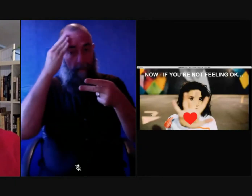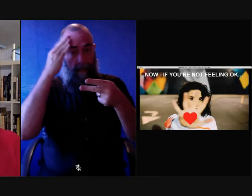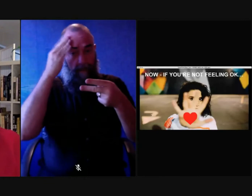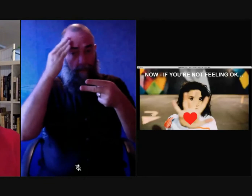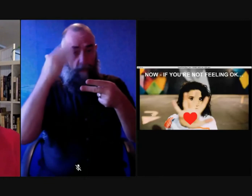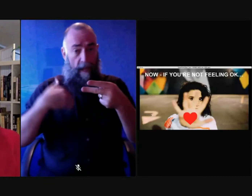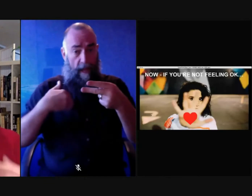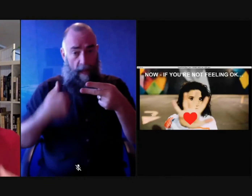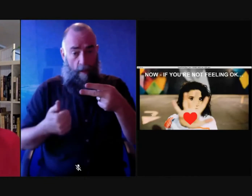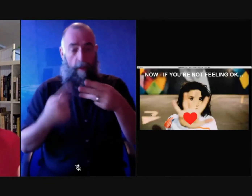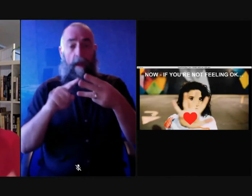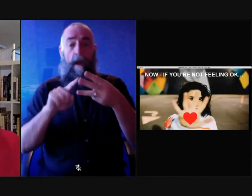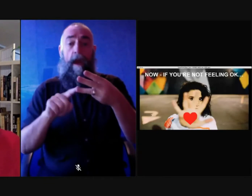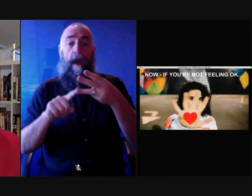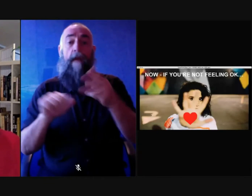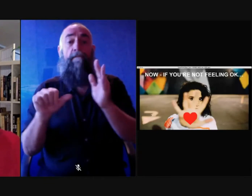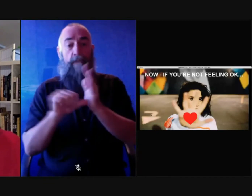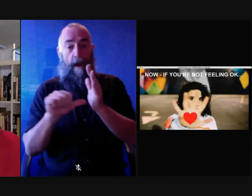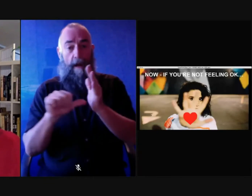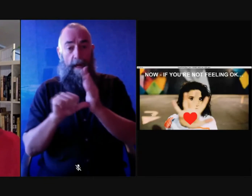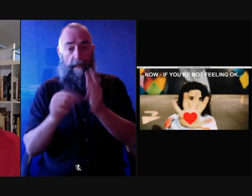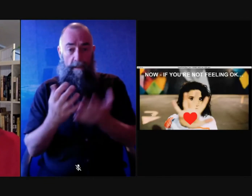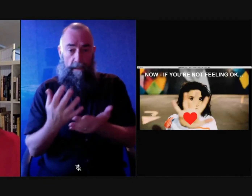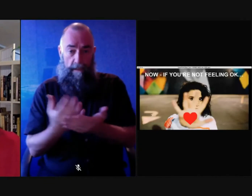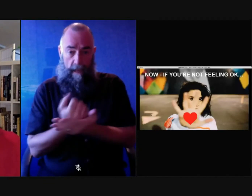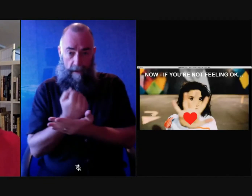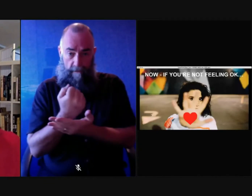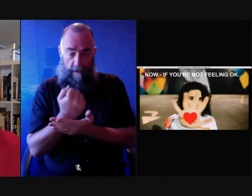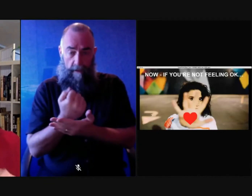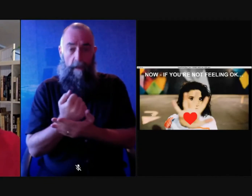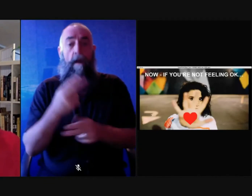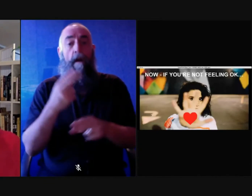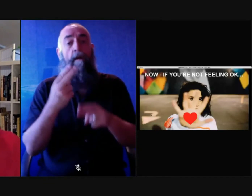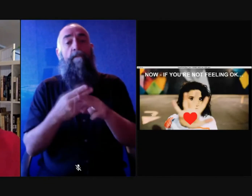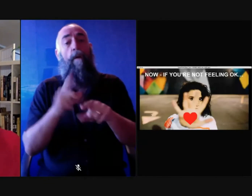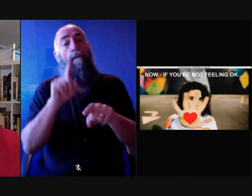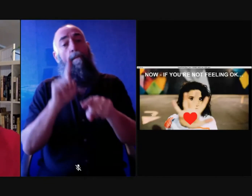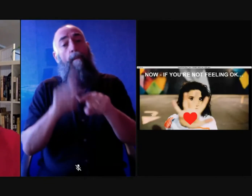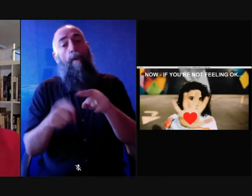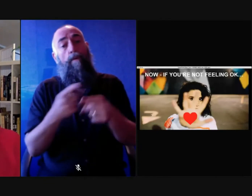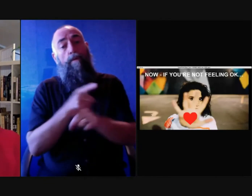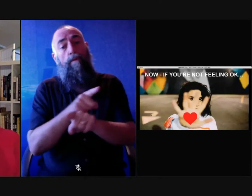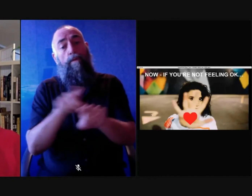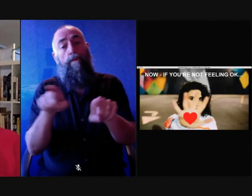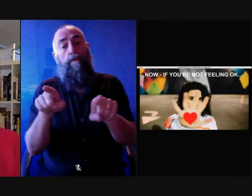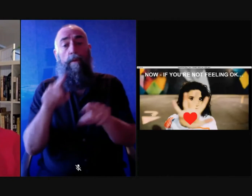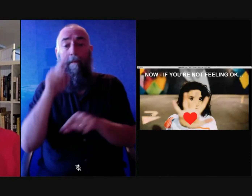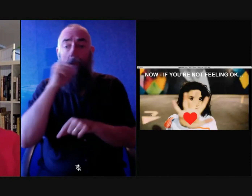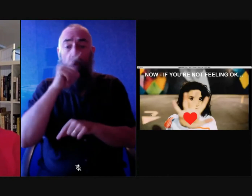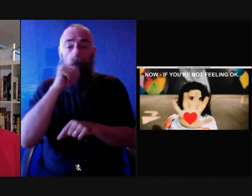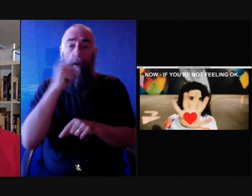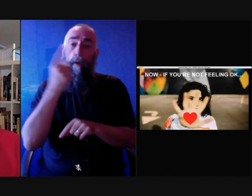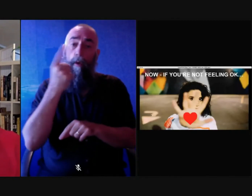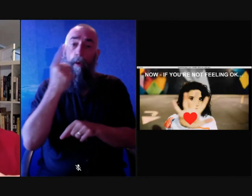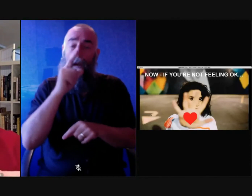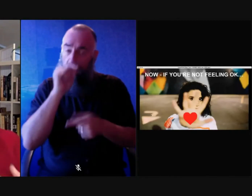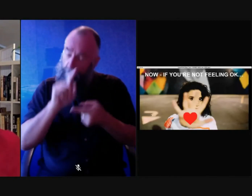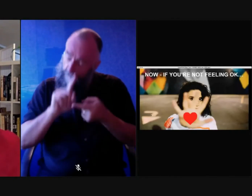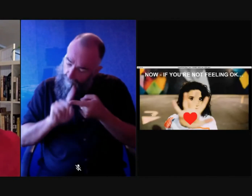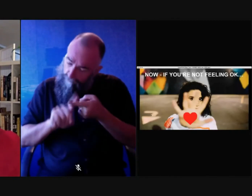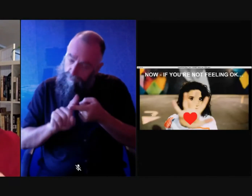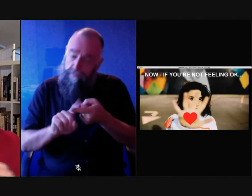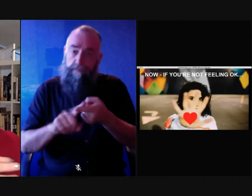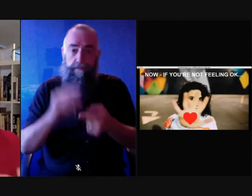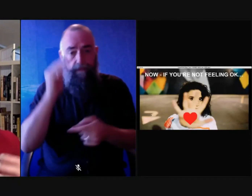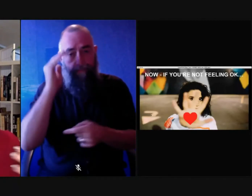safety. The rest of the presentation is for those of you who are feeling like you can keep going, like you